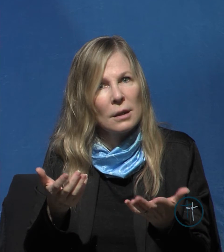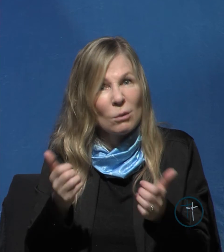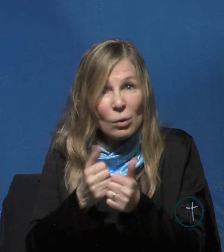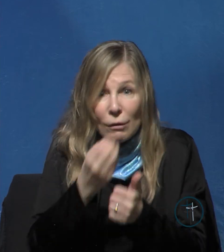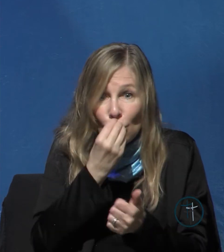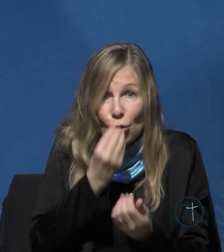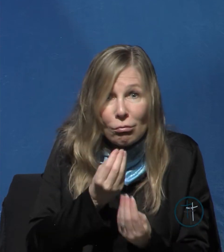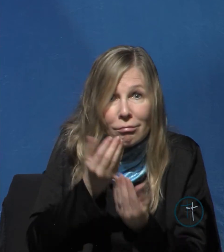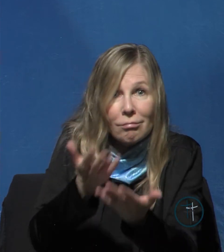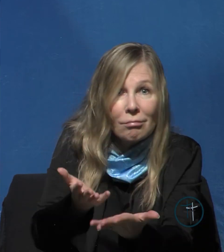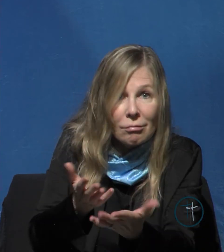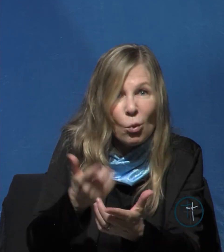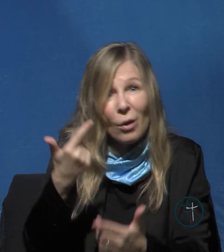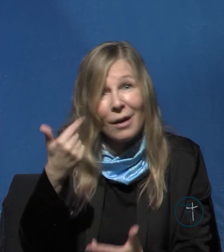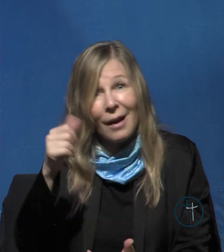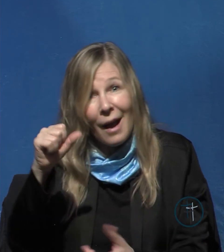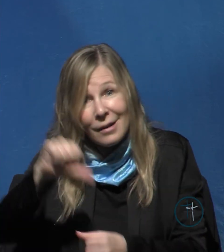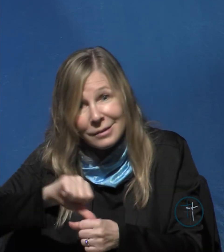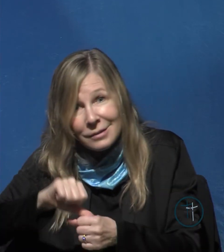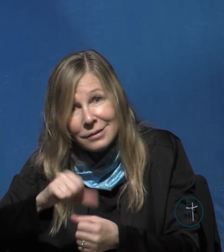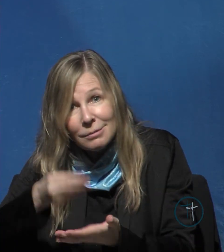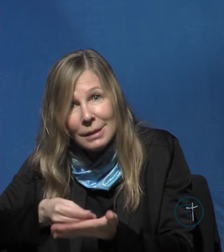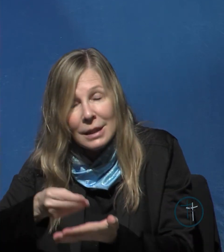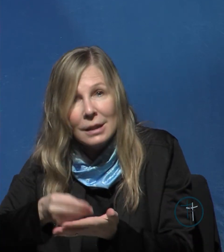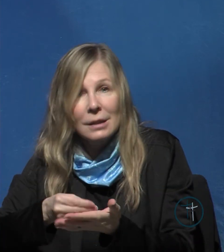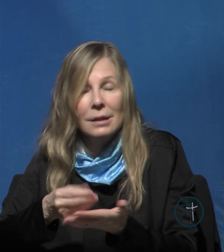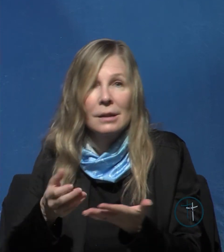with food or gas money.